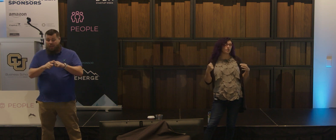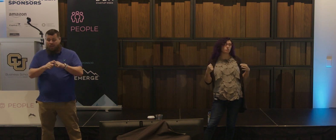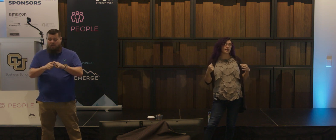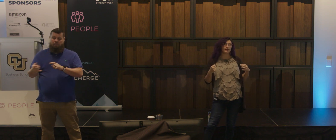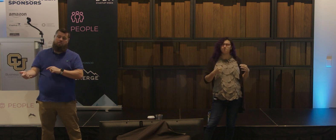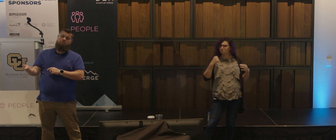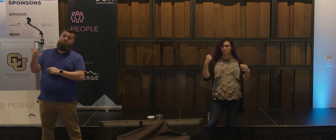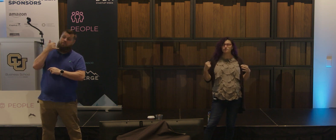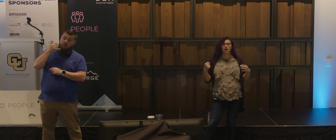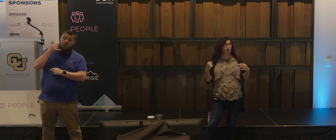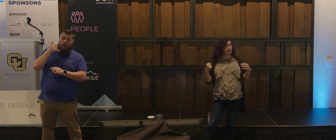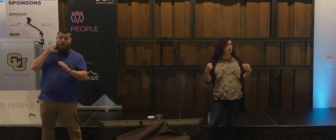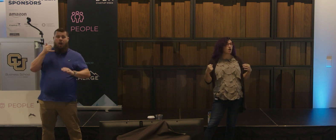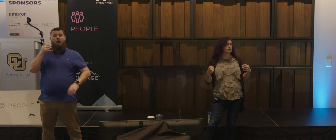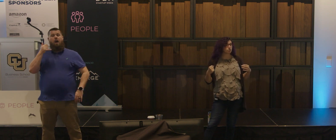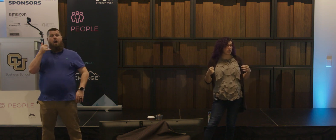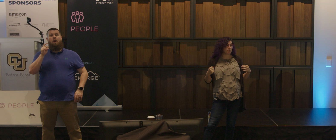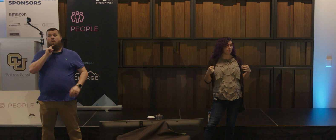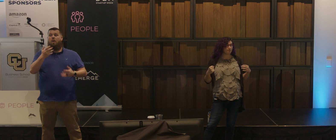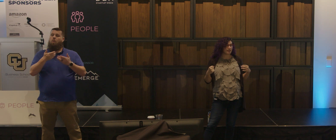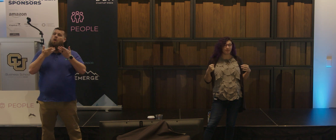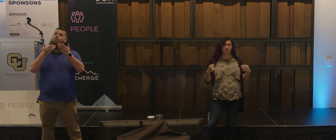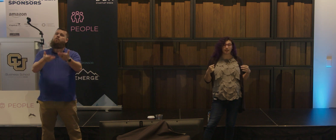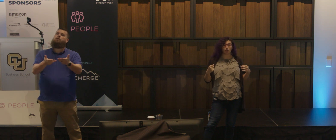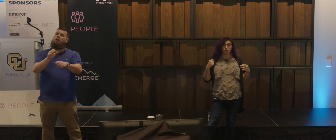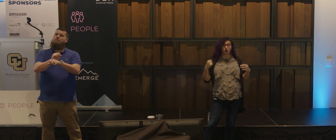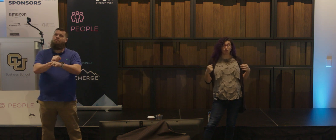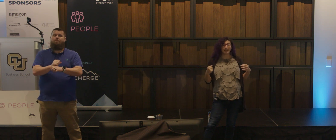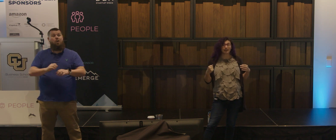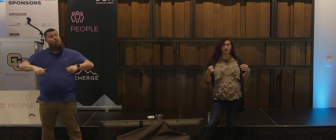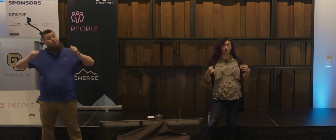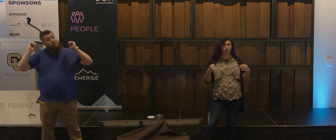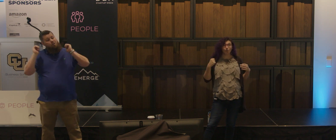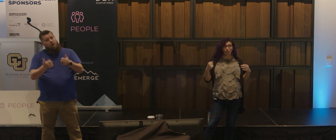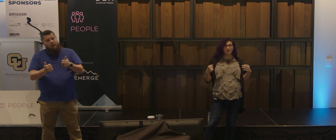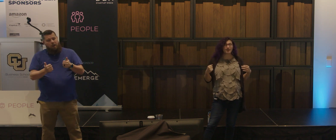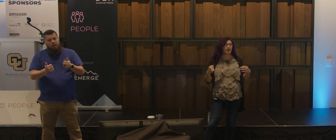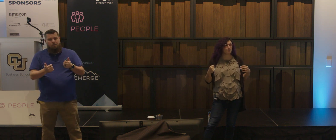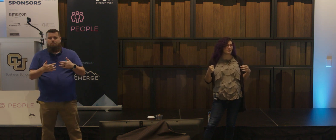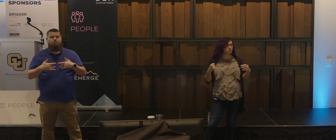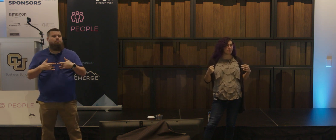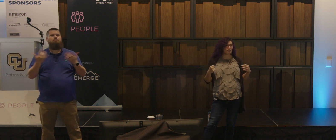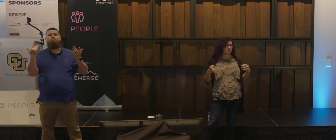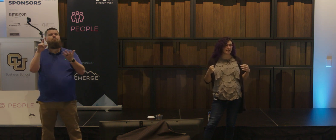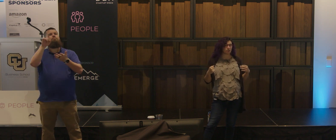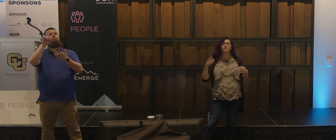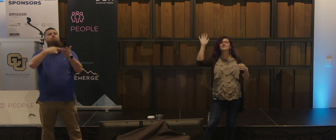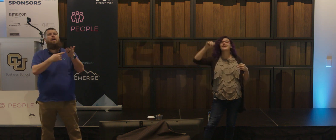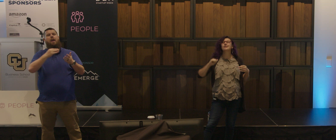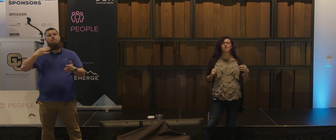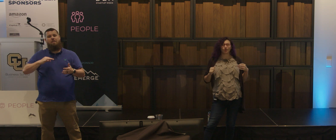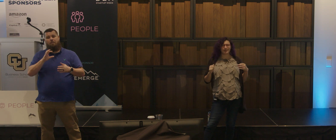phone call and you say, I really want to offer you a job. And they say, great, what's my compensation and benefits